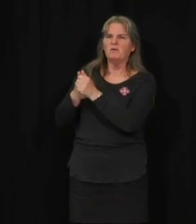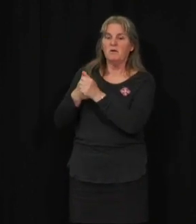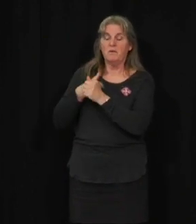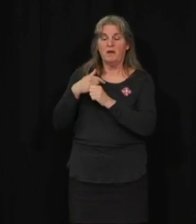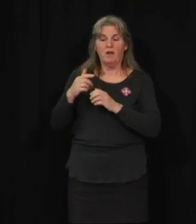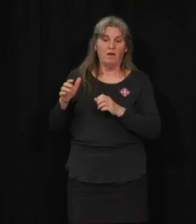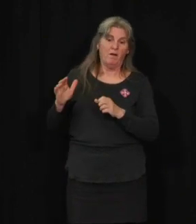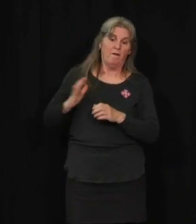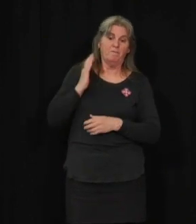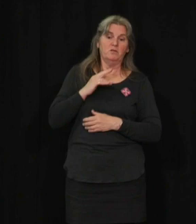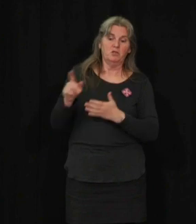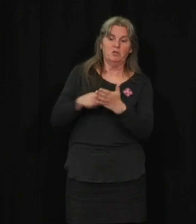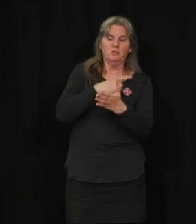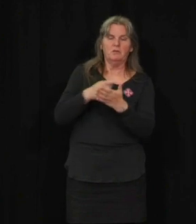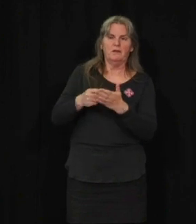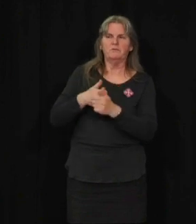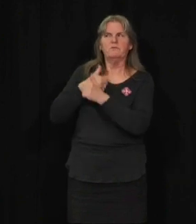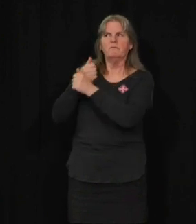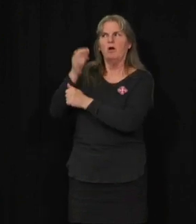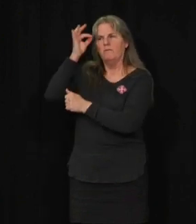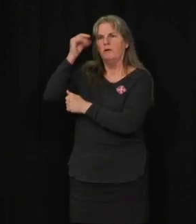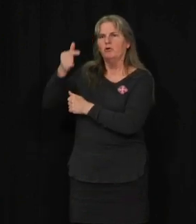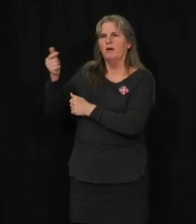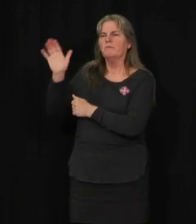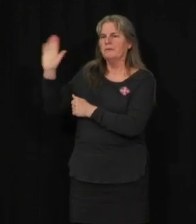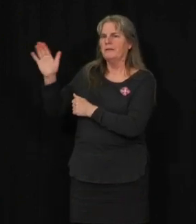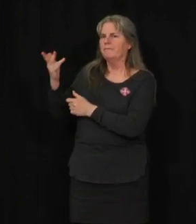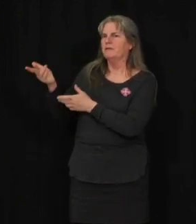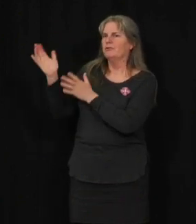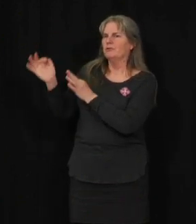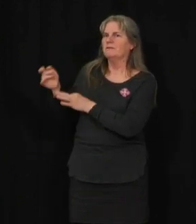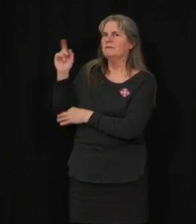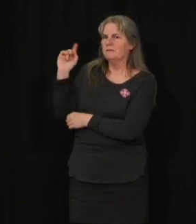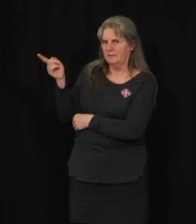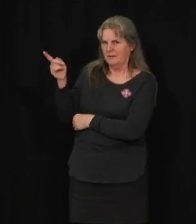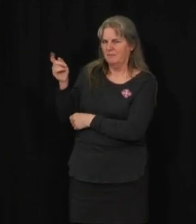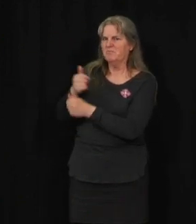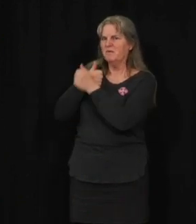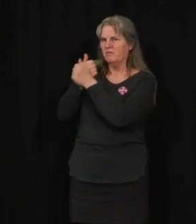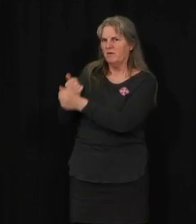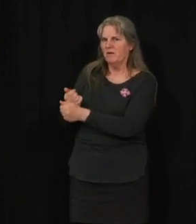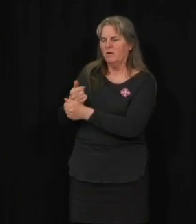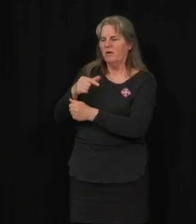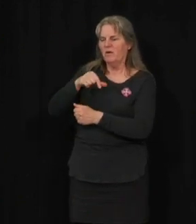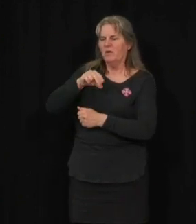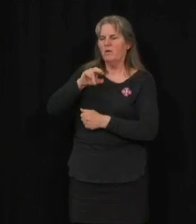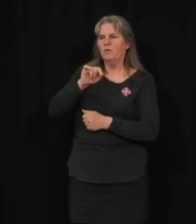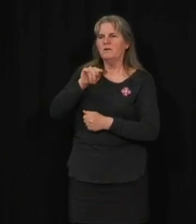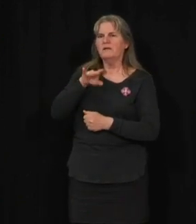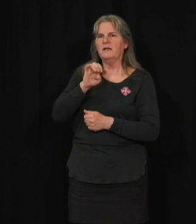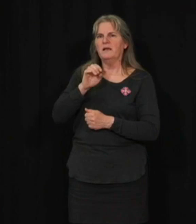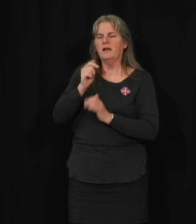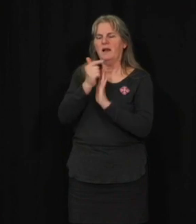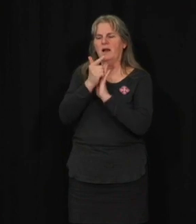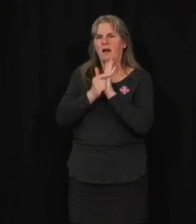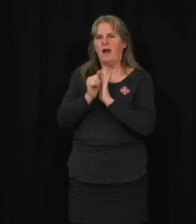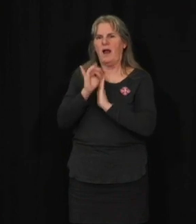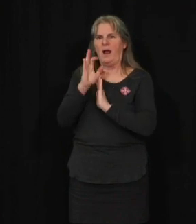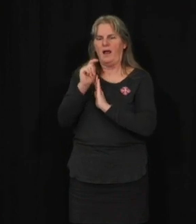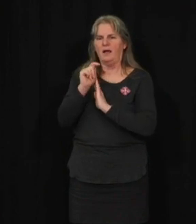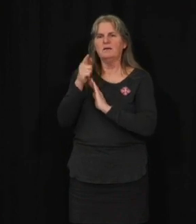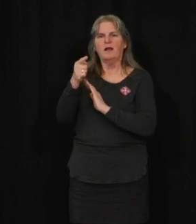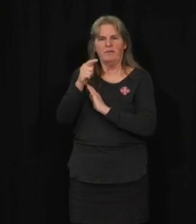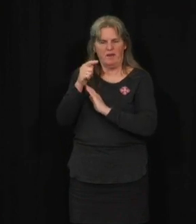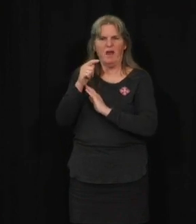international flights. There are federal measures in place. There are which is both the Quarantine Act and the 4 airports that are currently